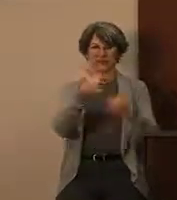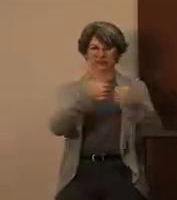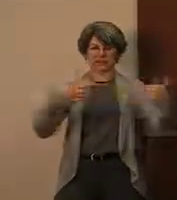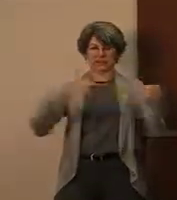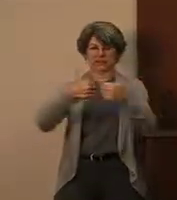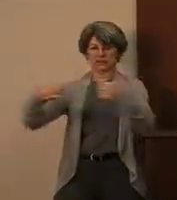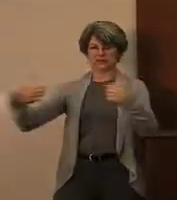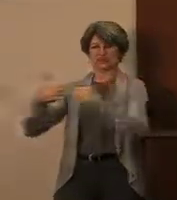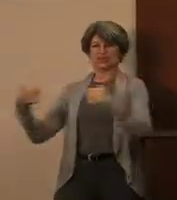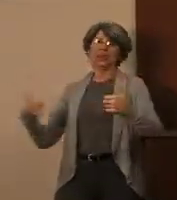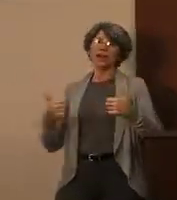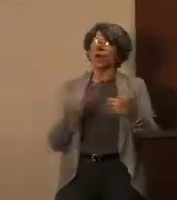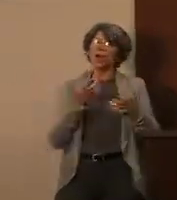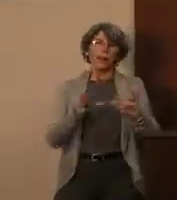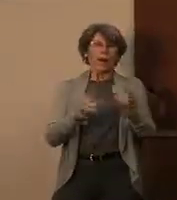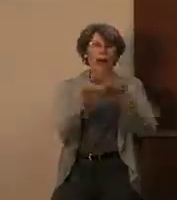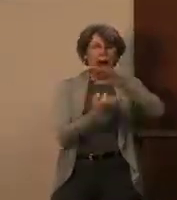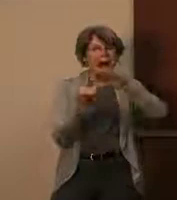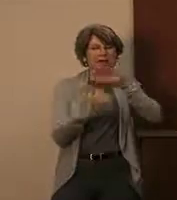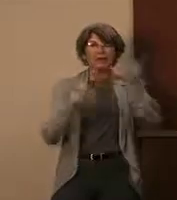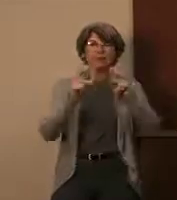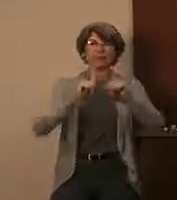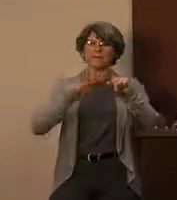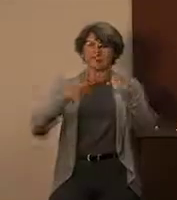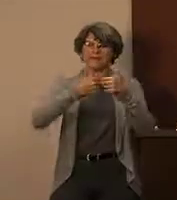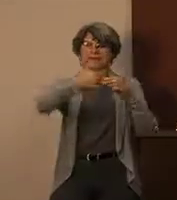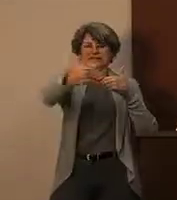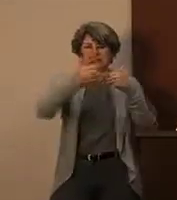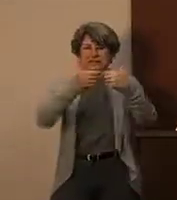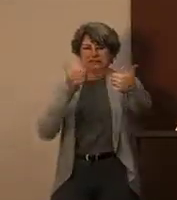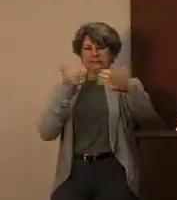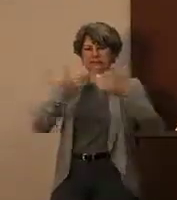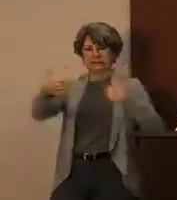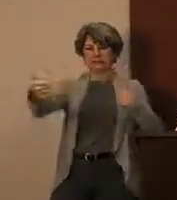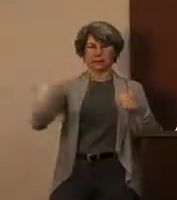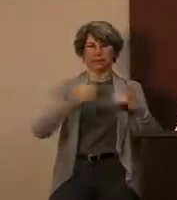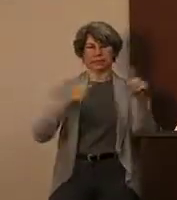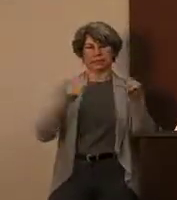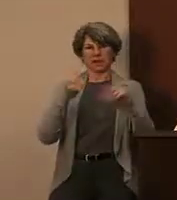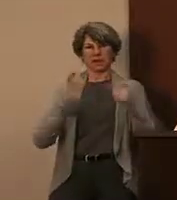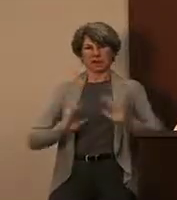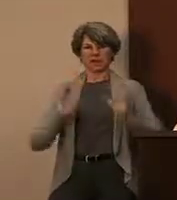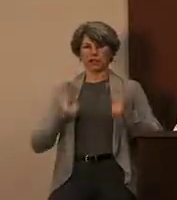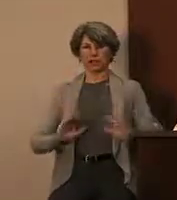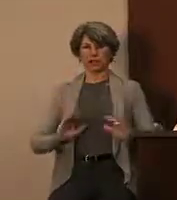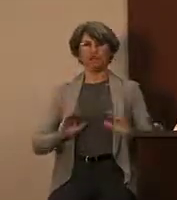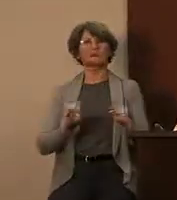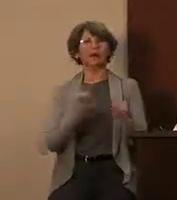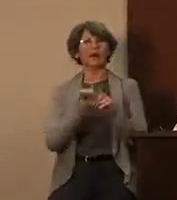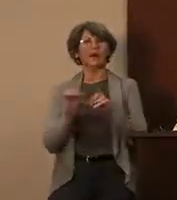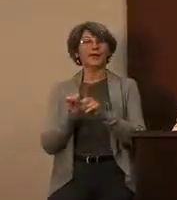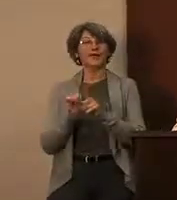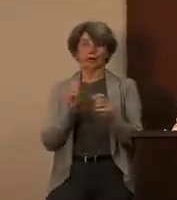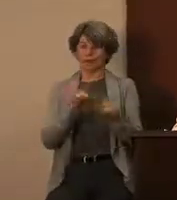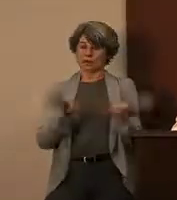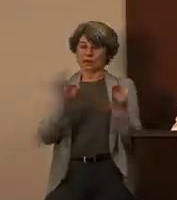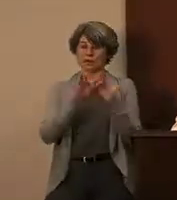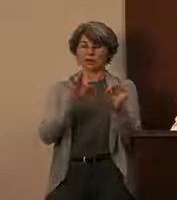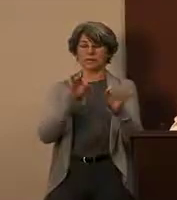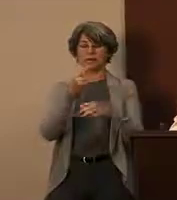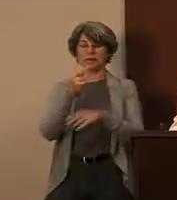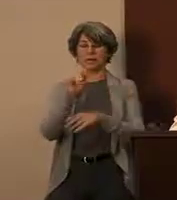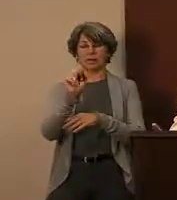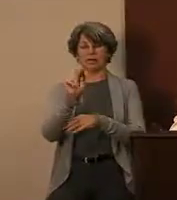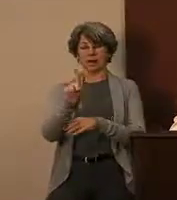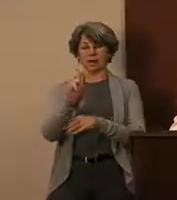about isolating people, but we need to kind of put some space between them and other consumers. And then I had mentioned hand sanitizers